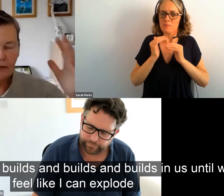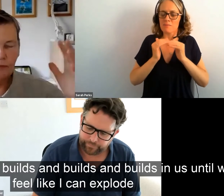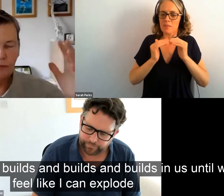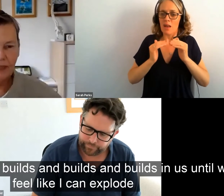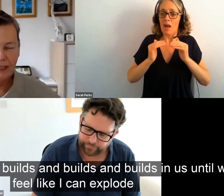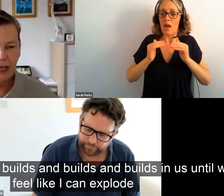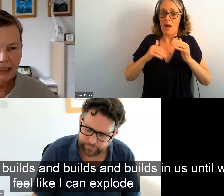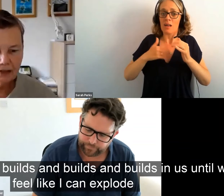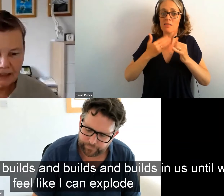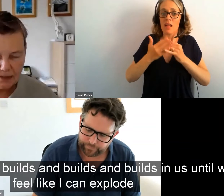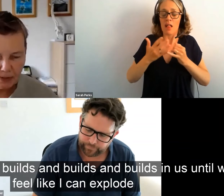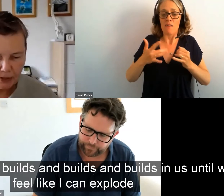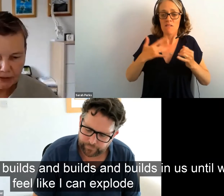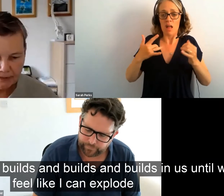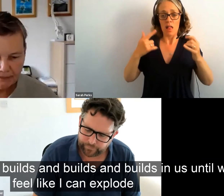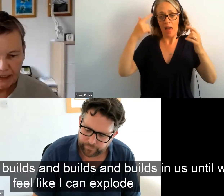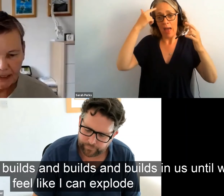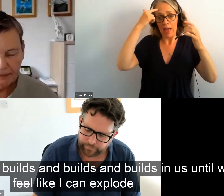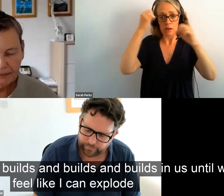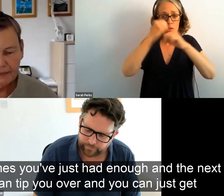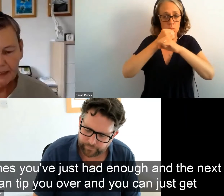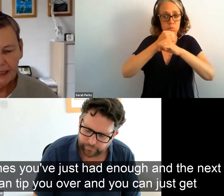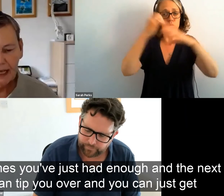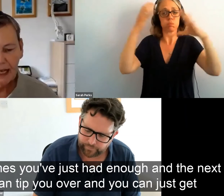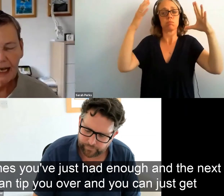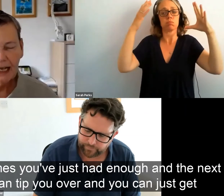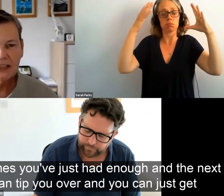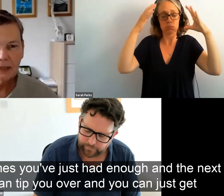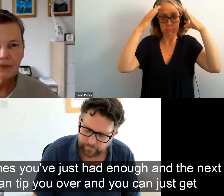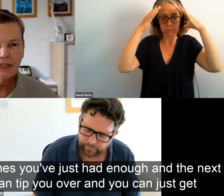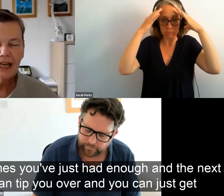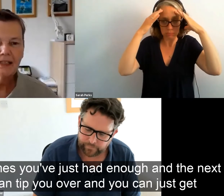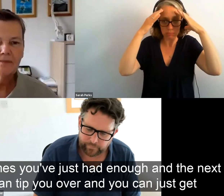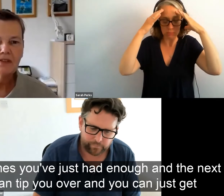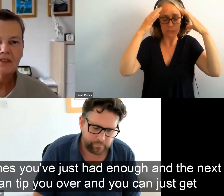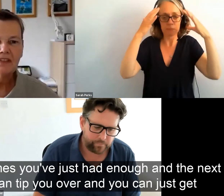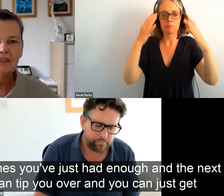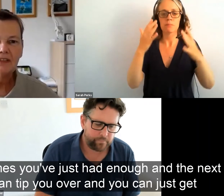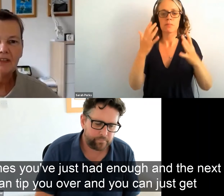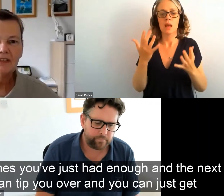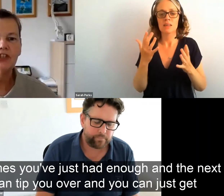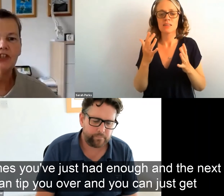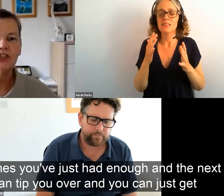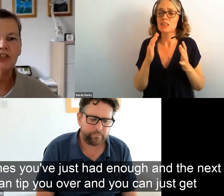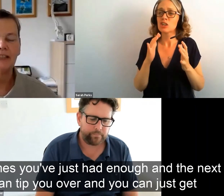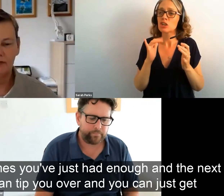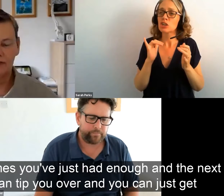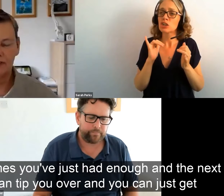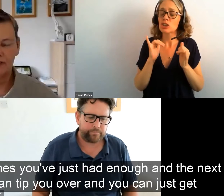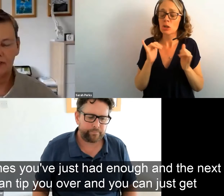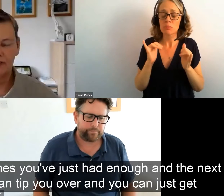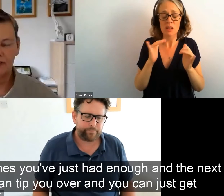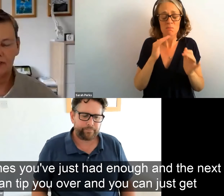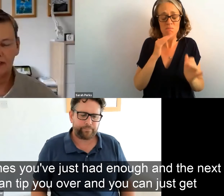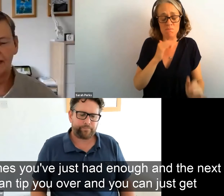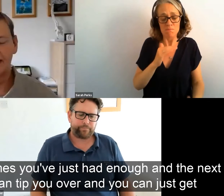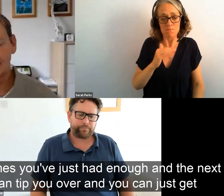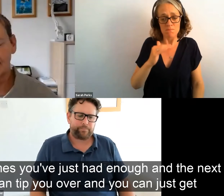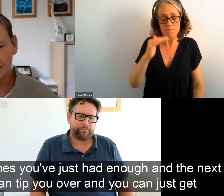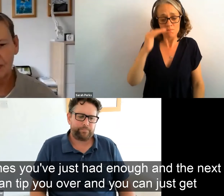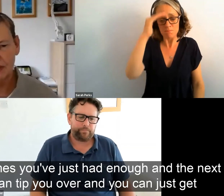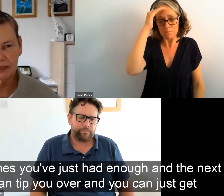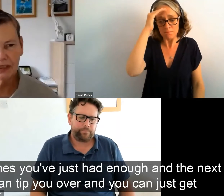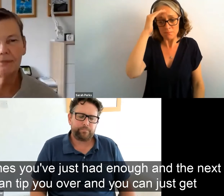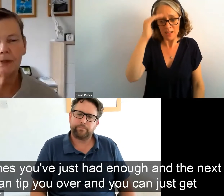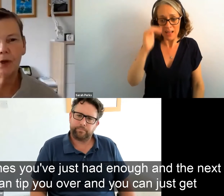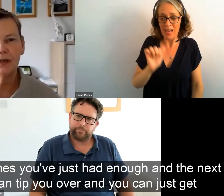until we feel like our head can explode. And sometimes you've just had enough and the next